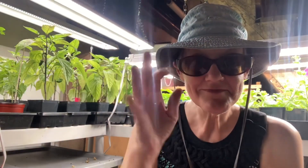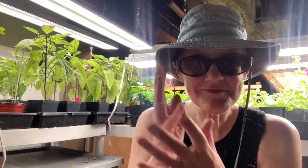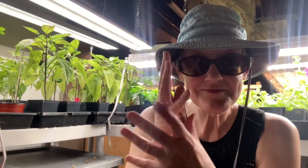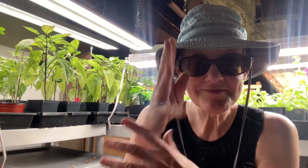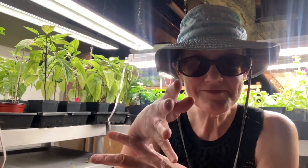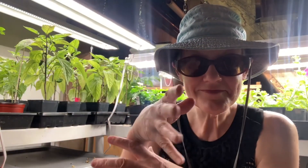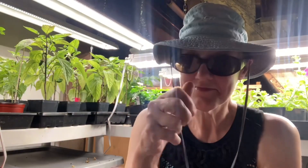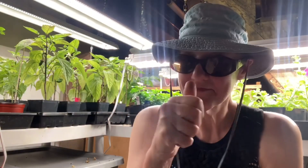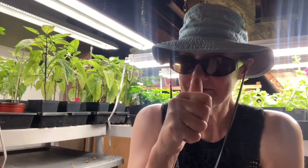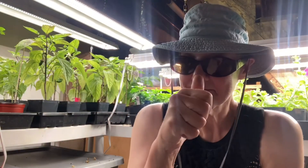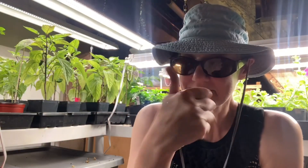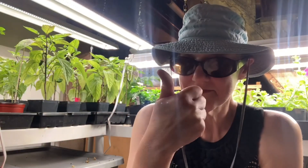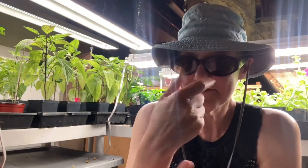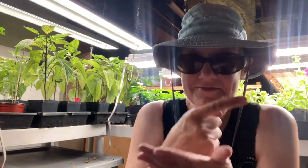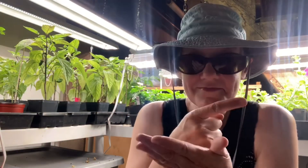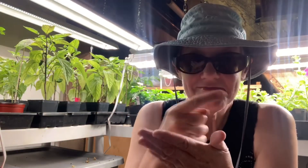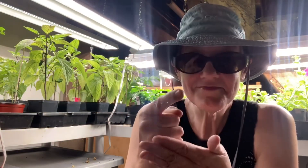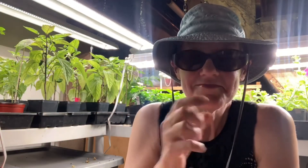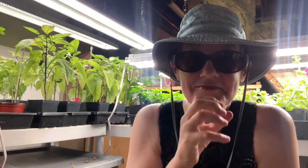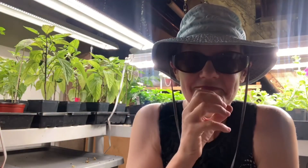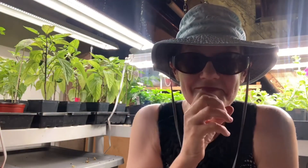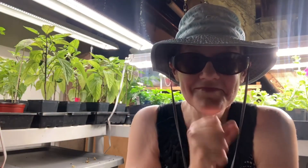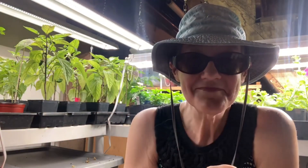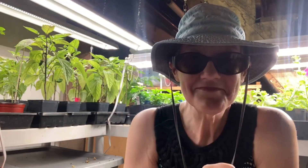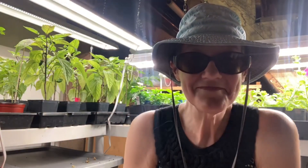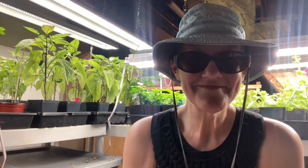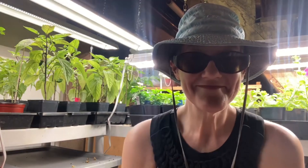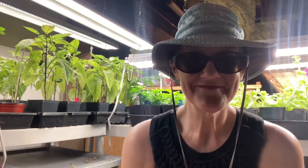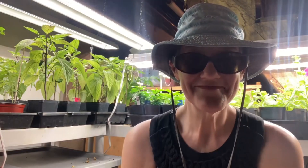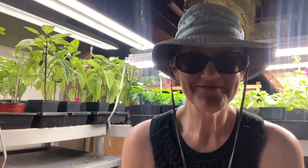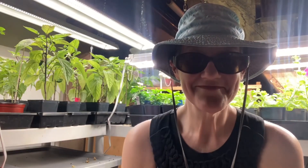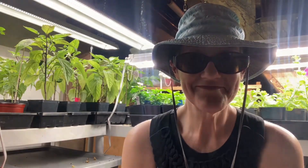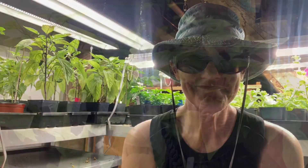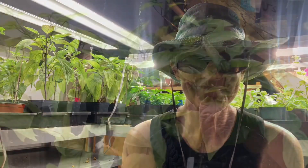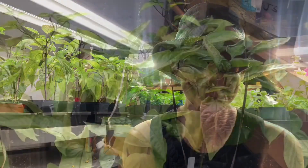These pepper plants are 10 weeks old.